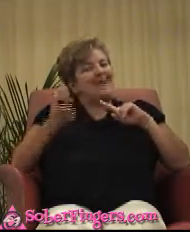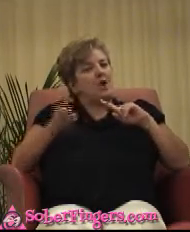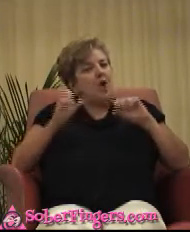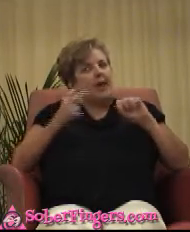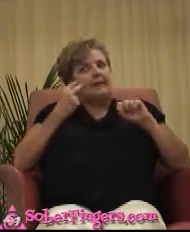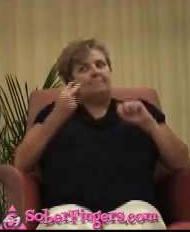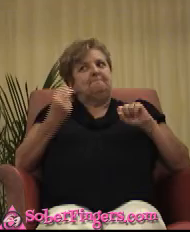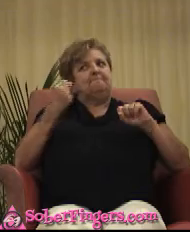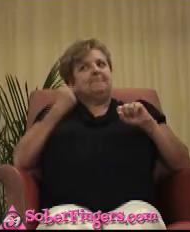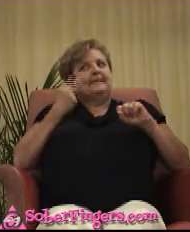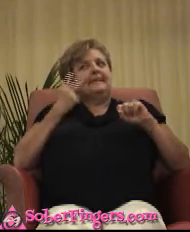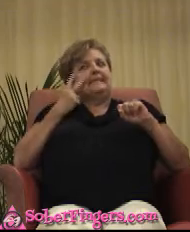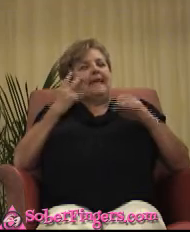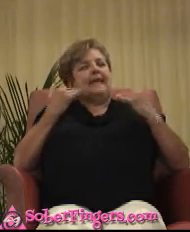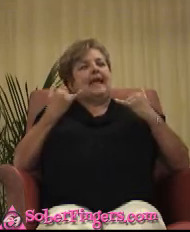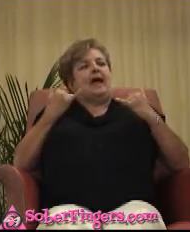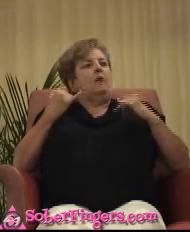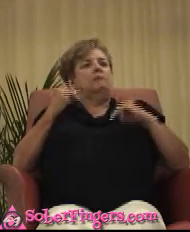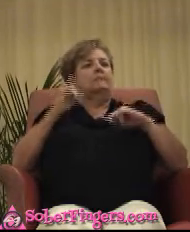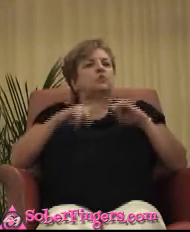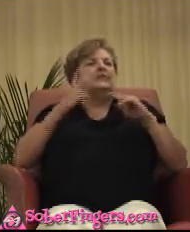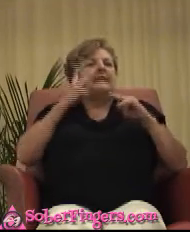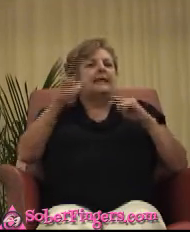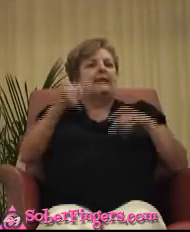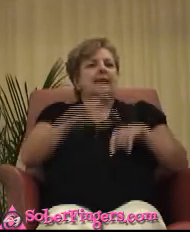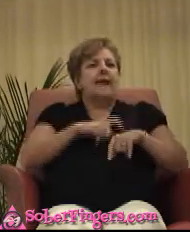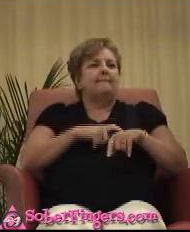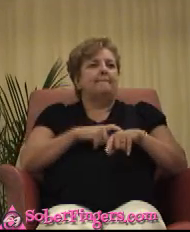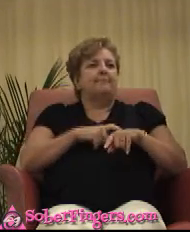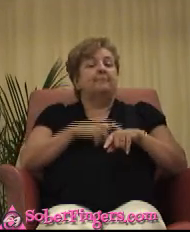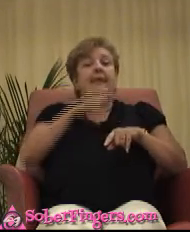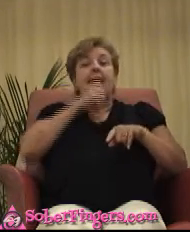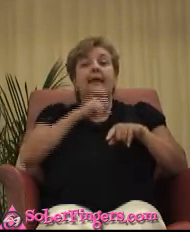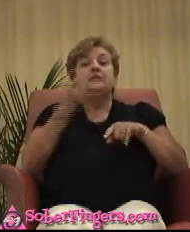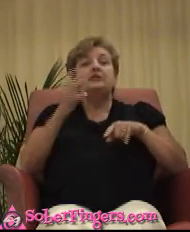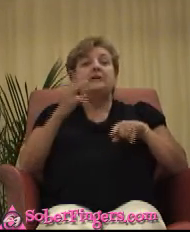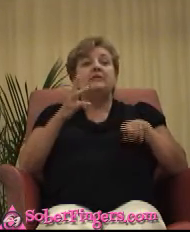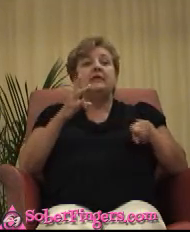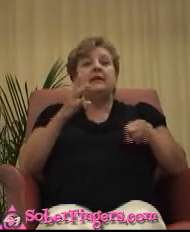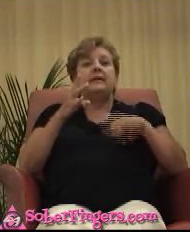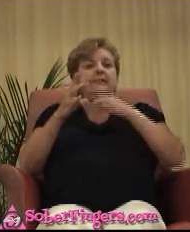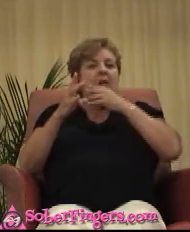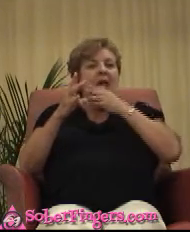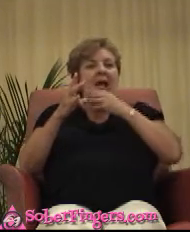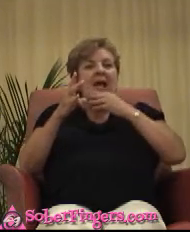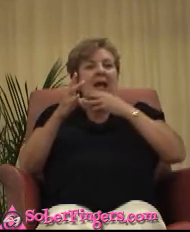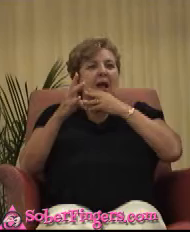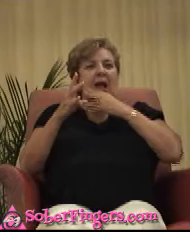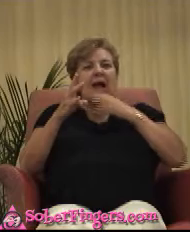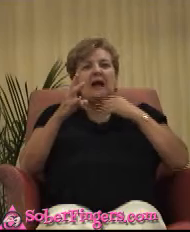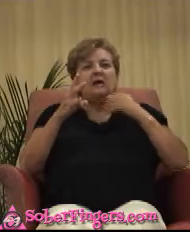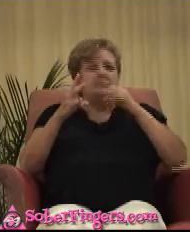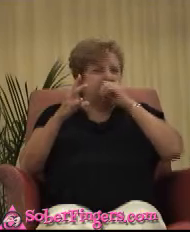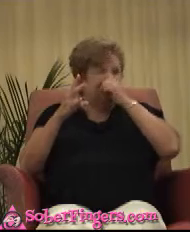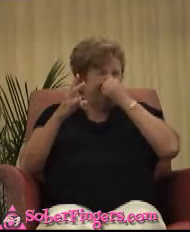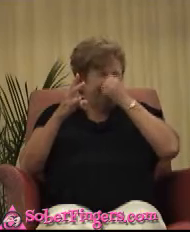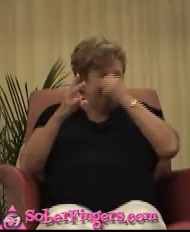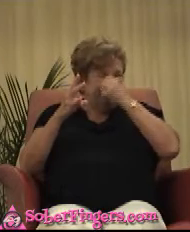see it then. When she was 17, I had passed up being a captain for 2 years, and I decided to be a captain. She's